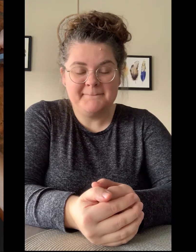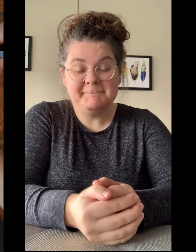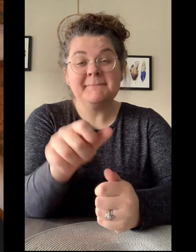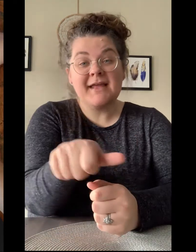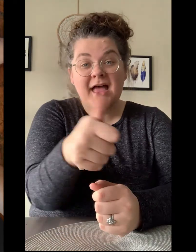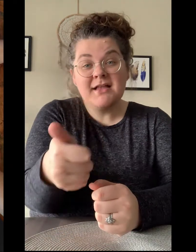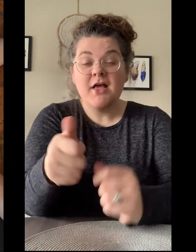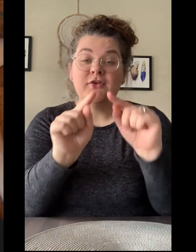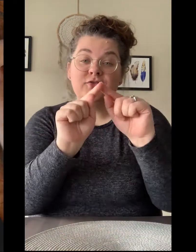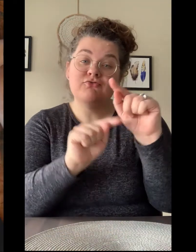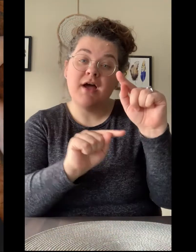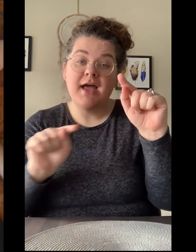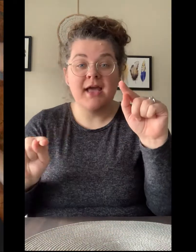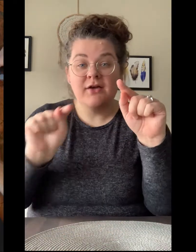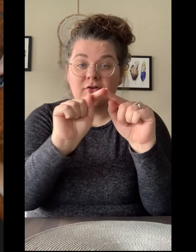Another triangle,